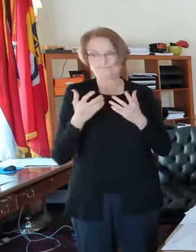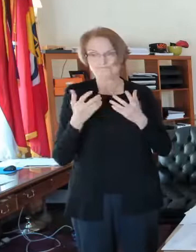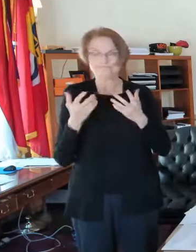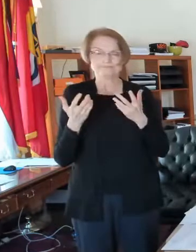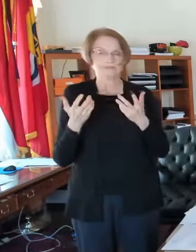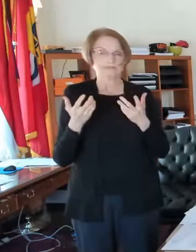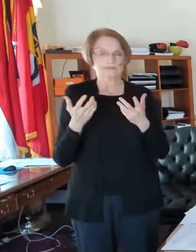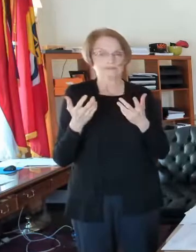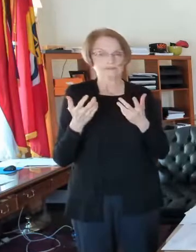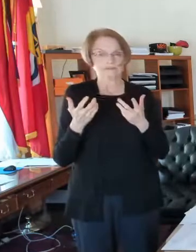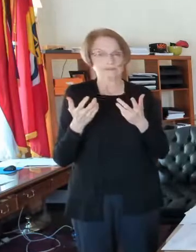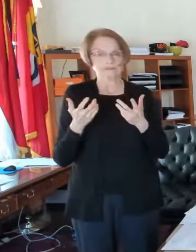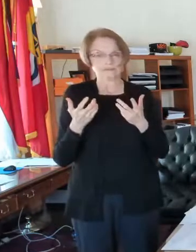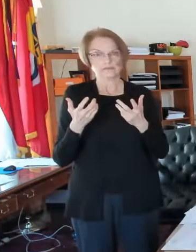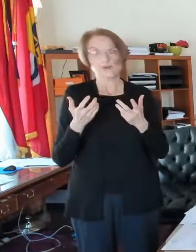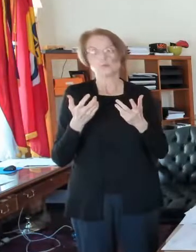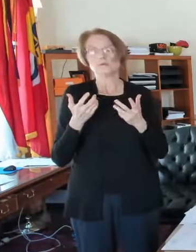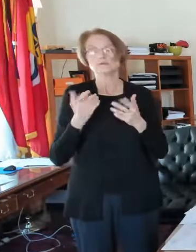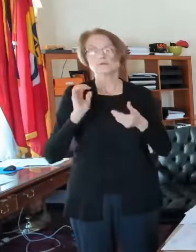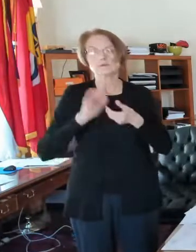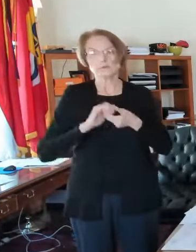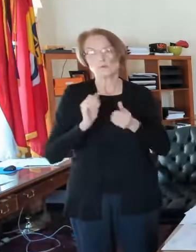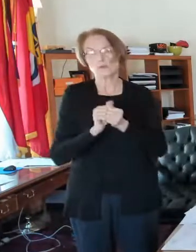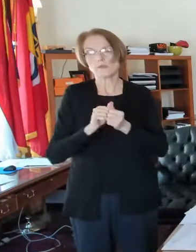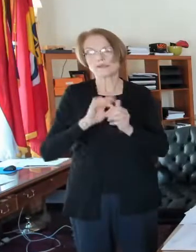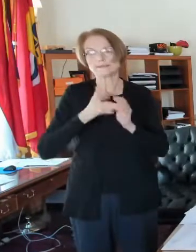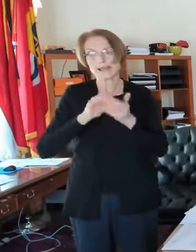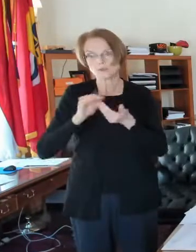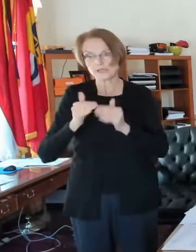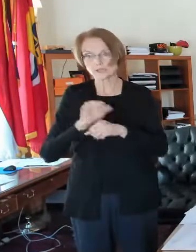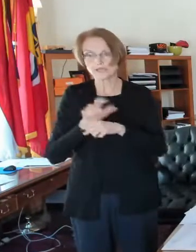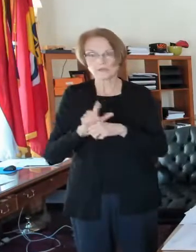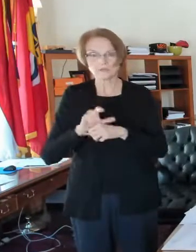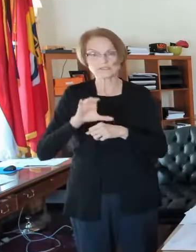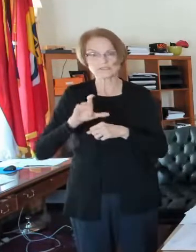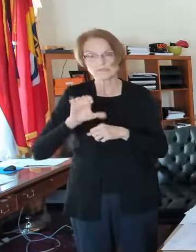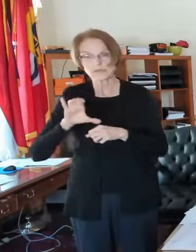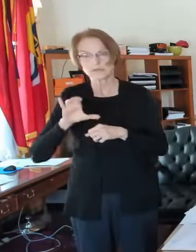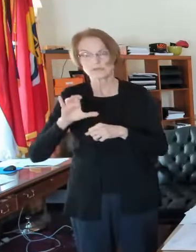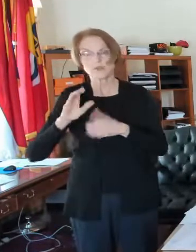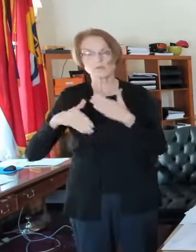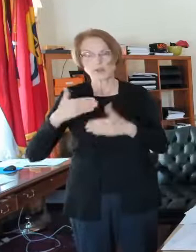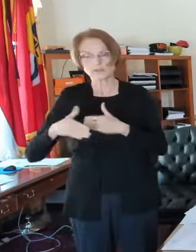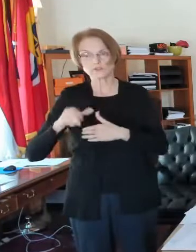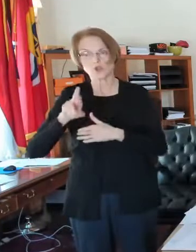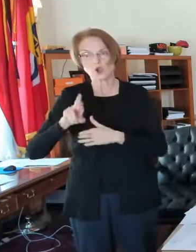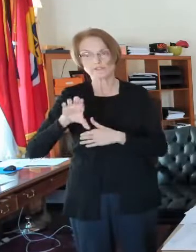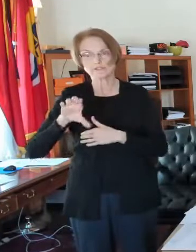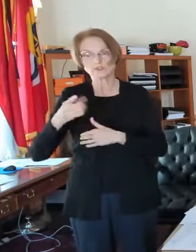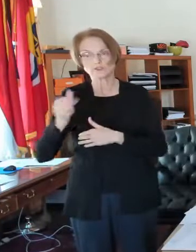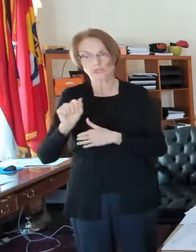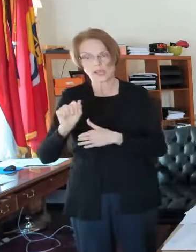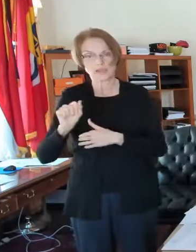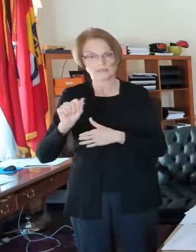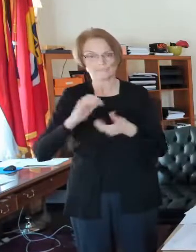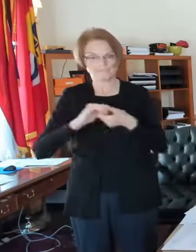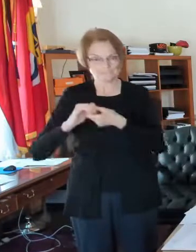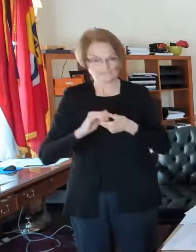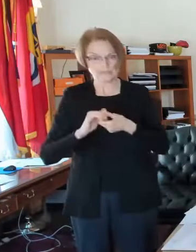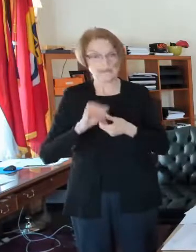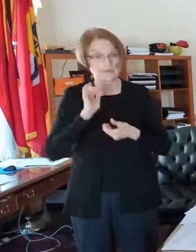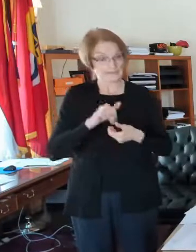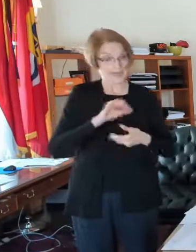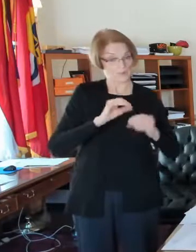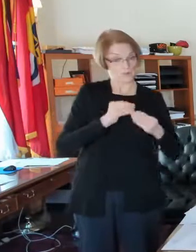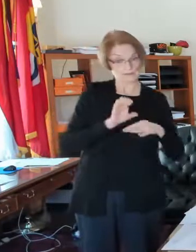of downtown St. Louis, Civic Progress, RCGA. That organization has made an investment